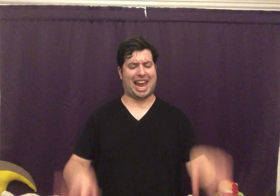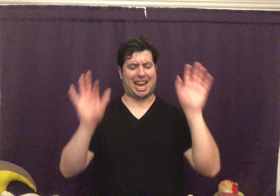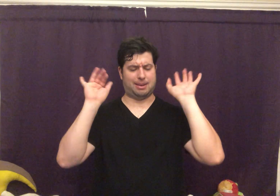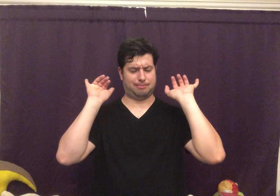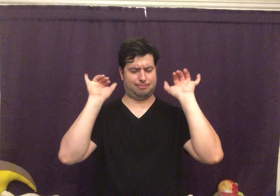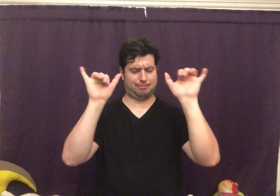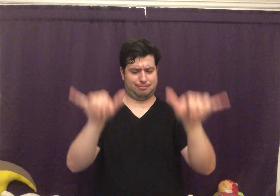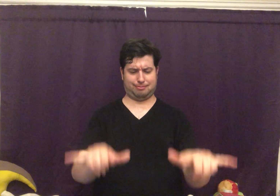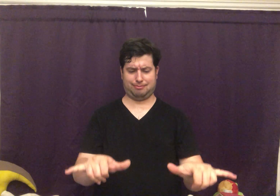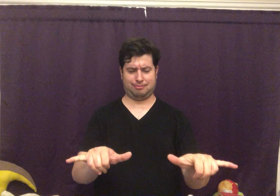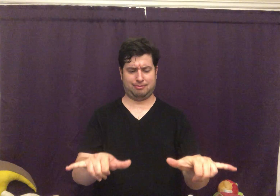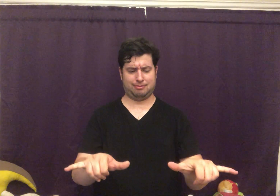Stay.